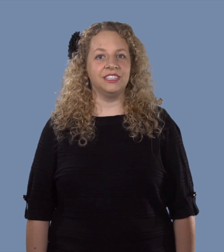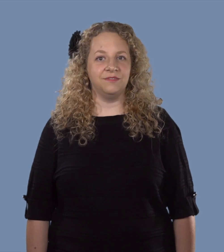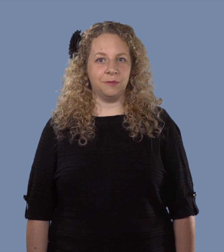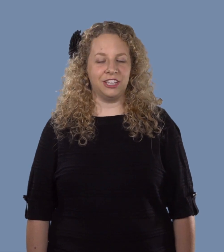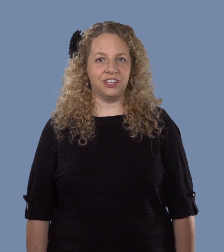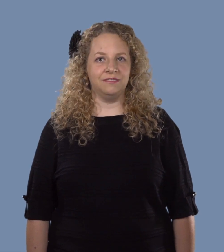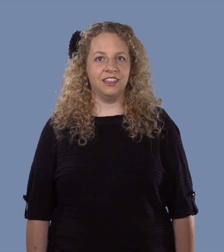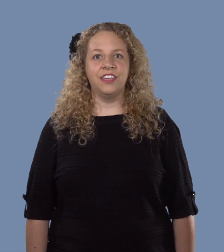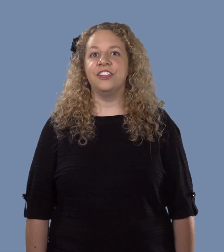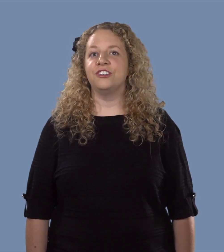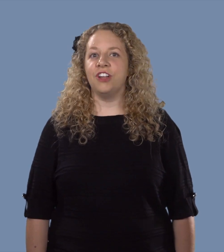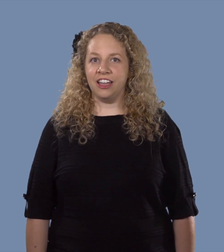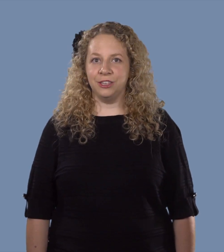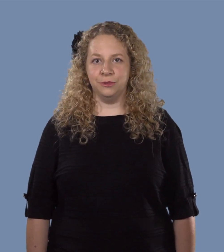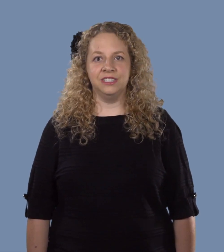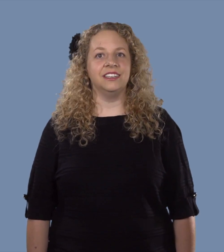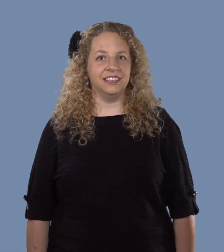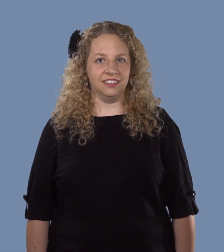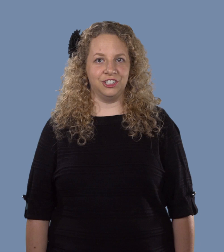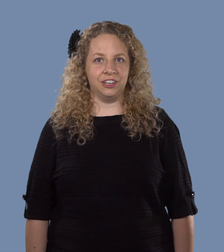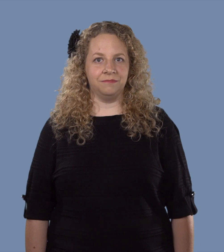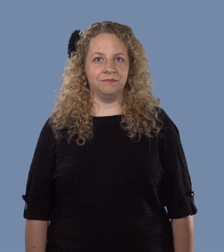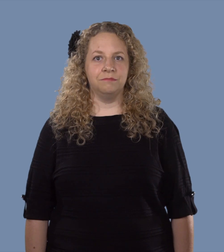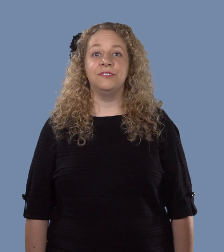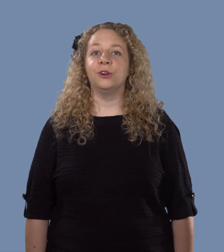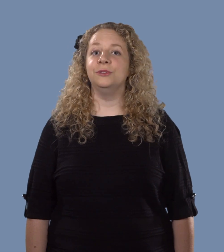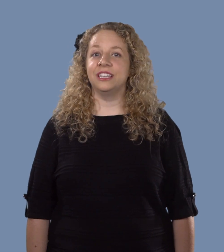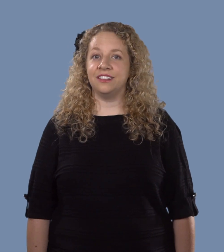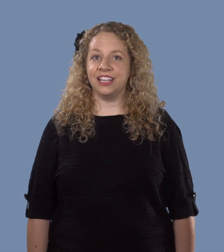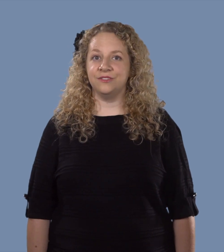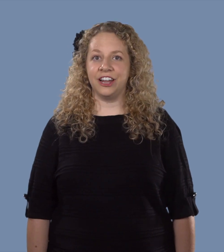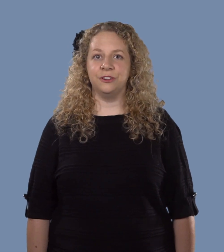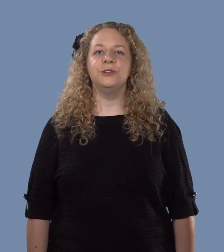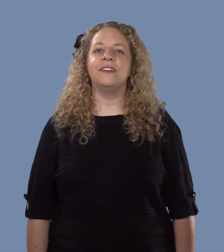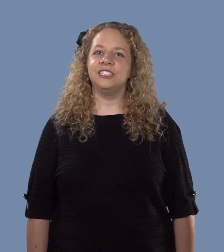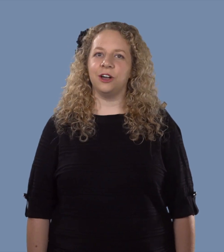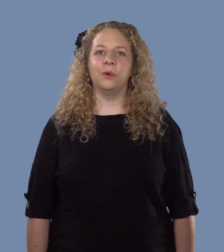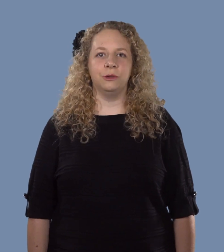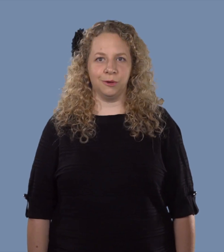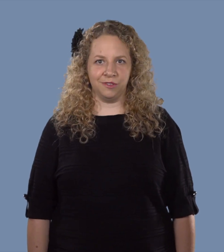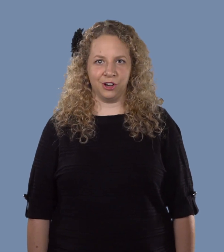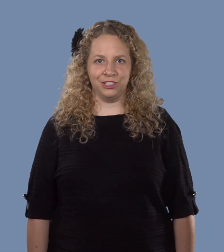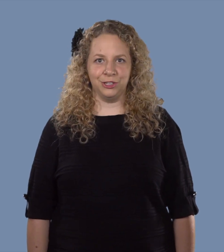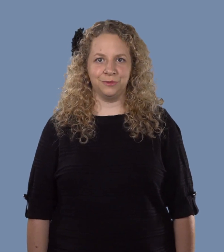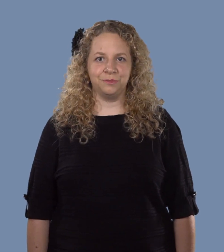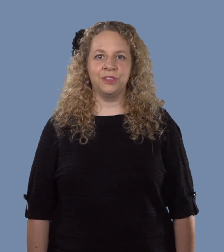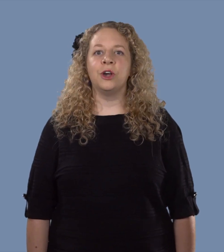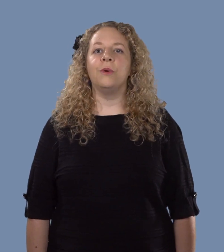tell what you are referring to. While classifier 3 is commonly used for a car, it could also be used to show the